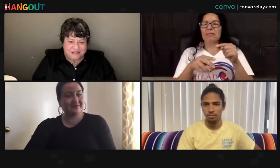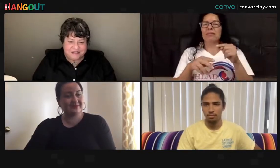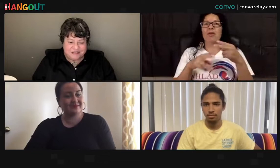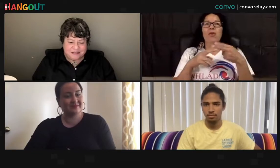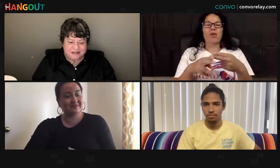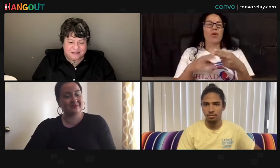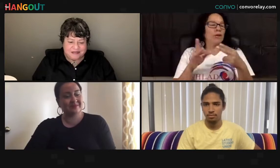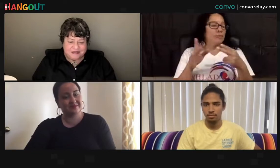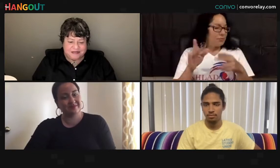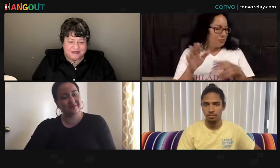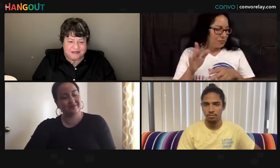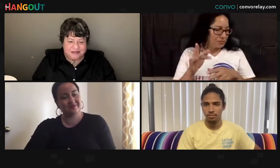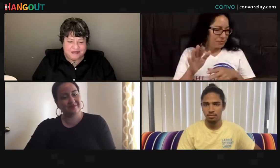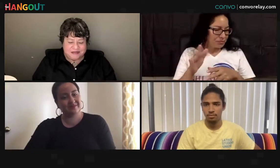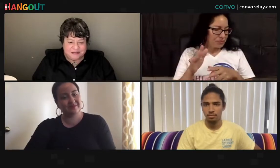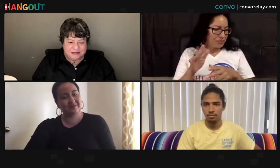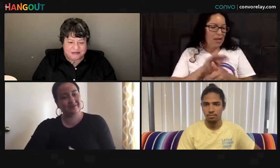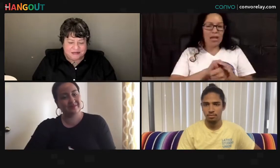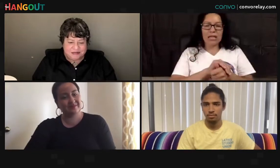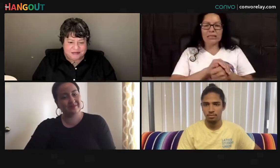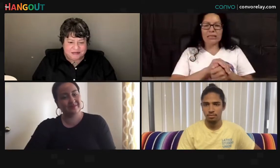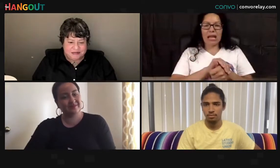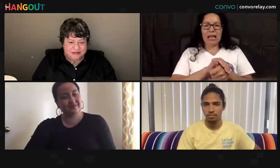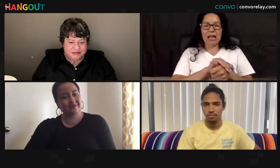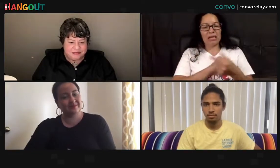off of Ecuador. It's called